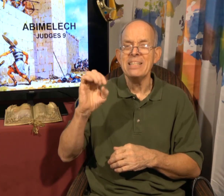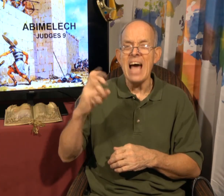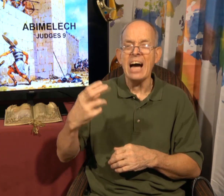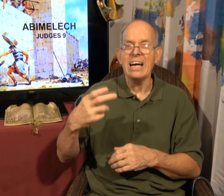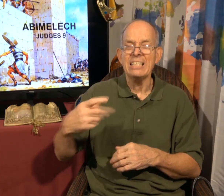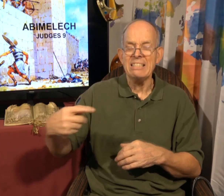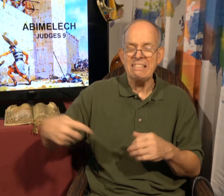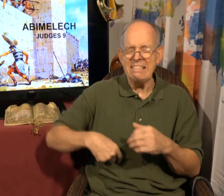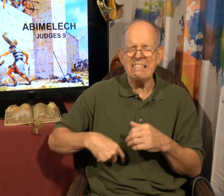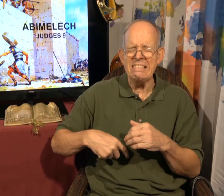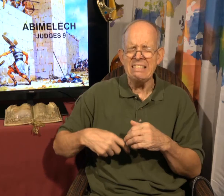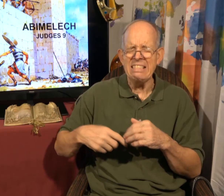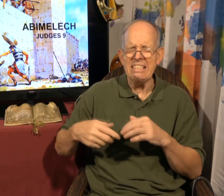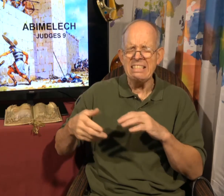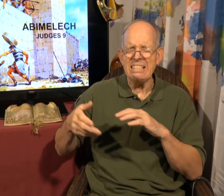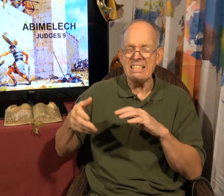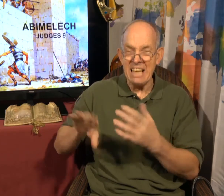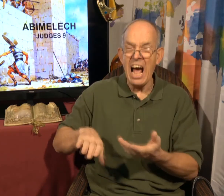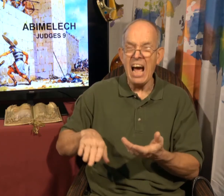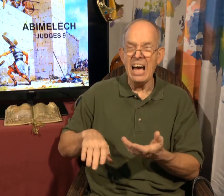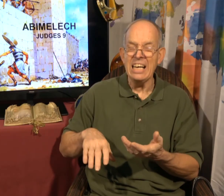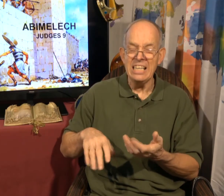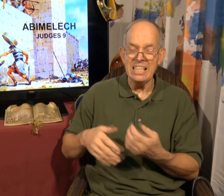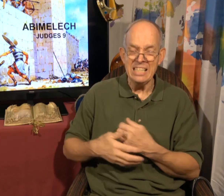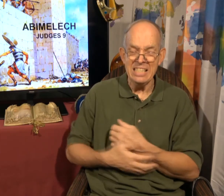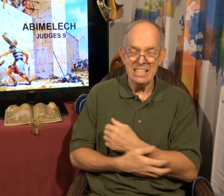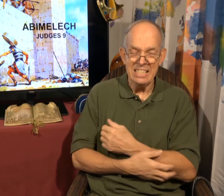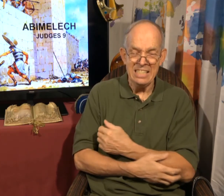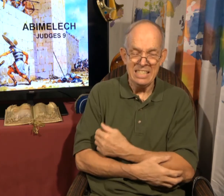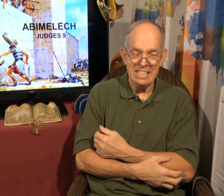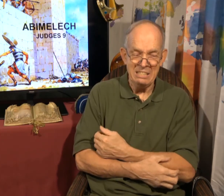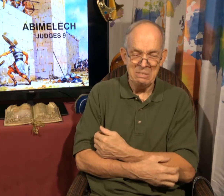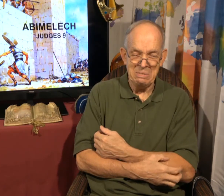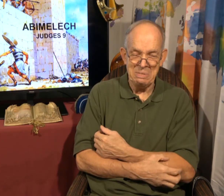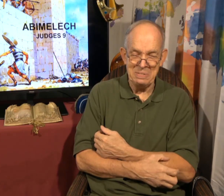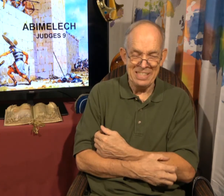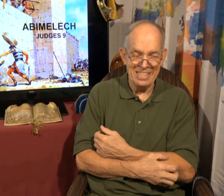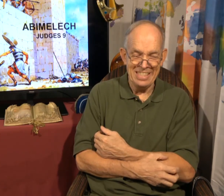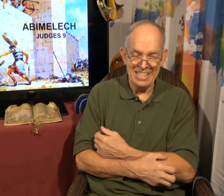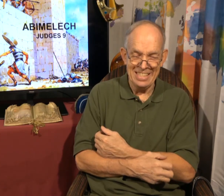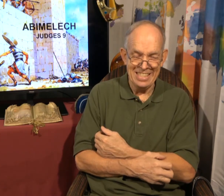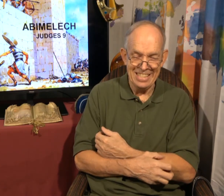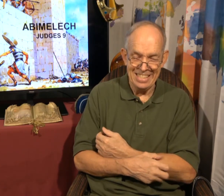My soul is through and my life.